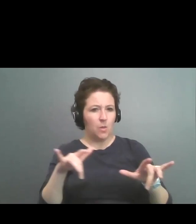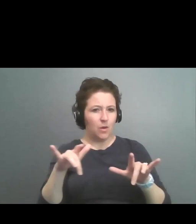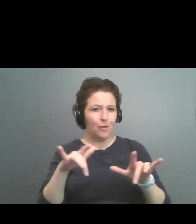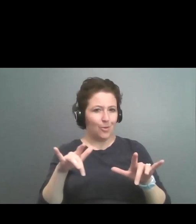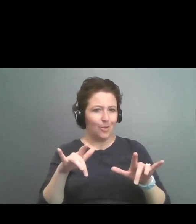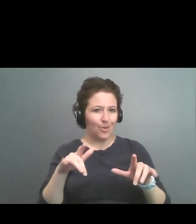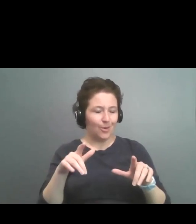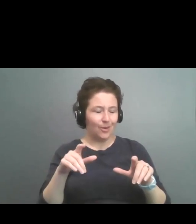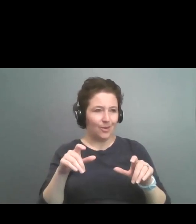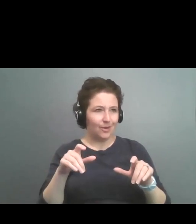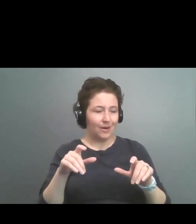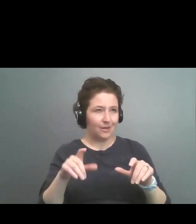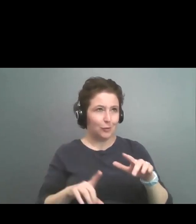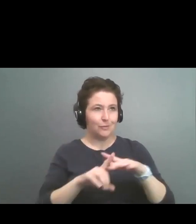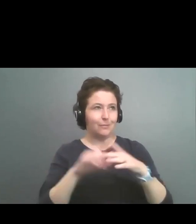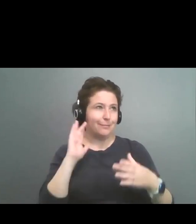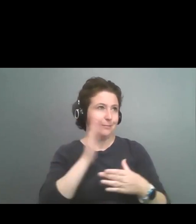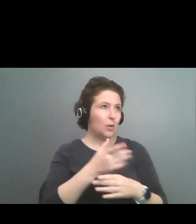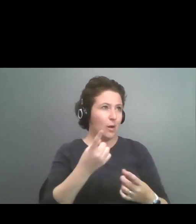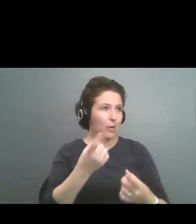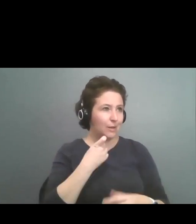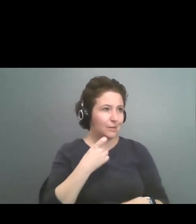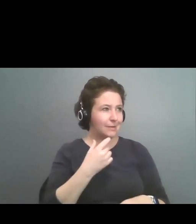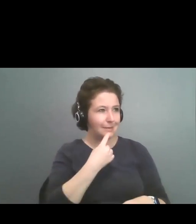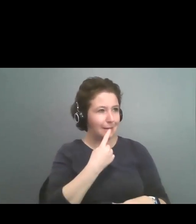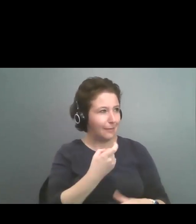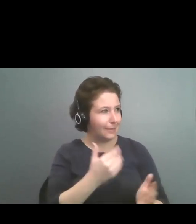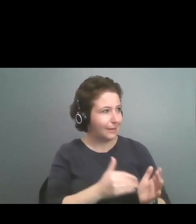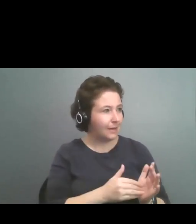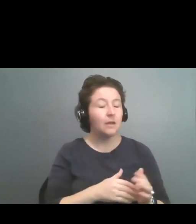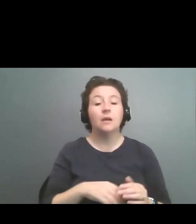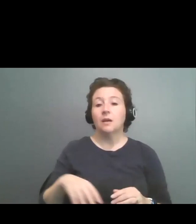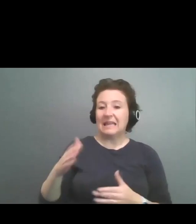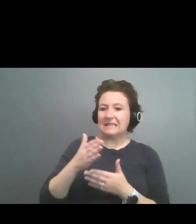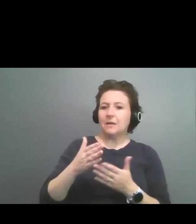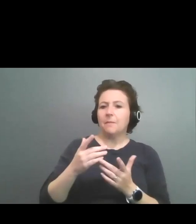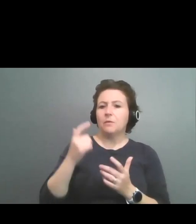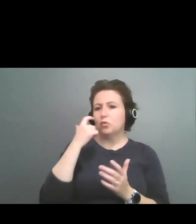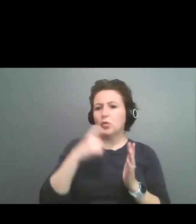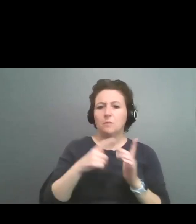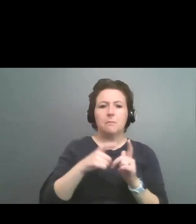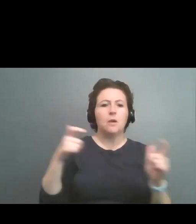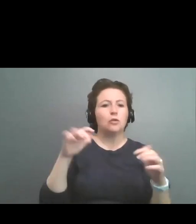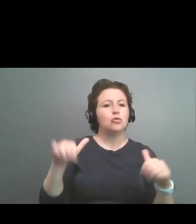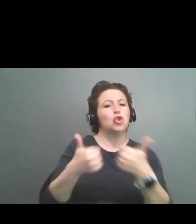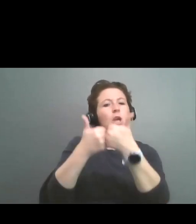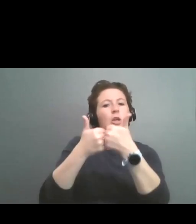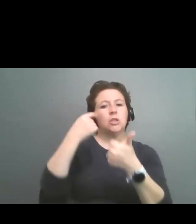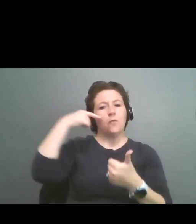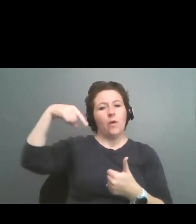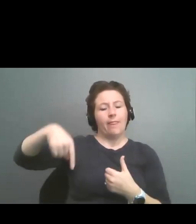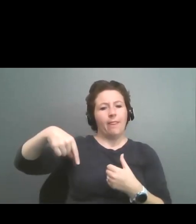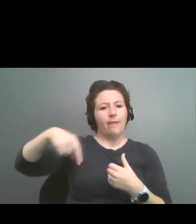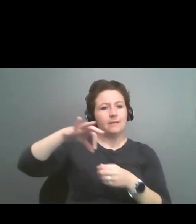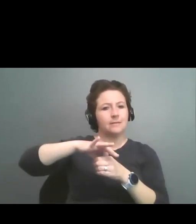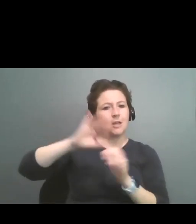asking the question. What was the question Sure. again? Some of the biggest challenges of this election compared to 4 years